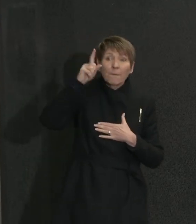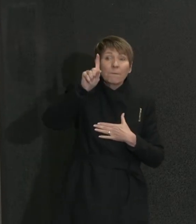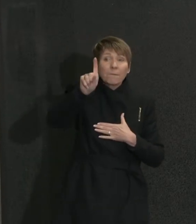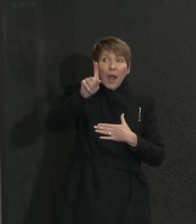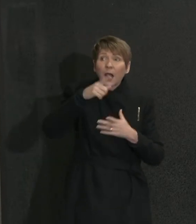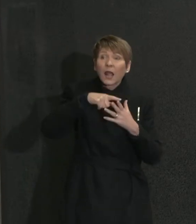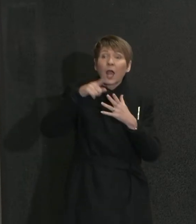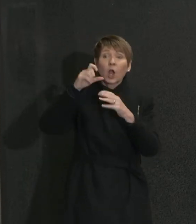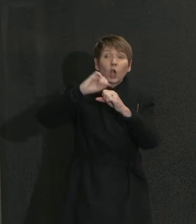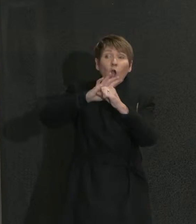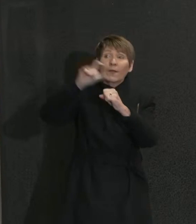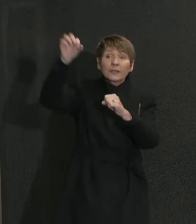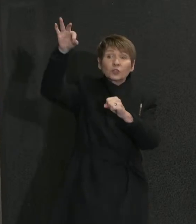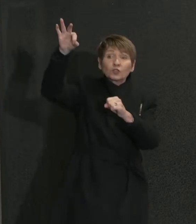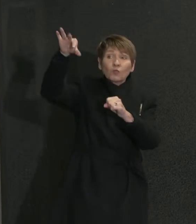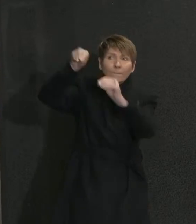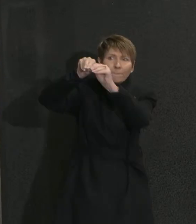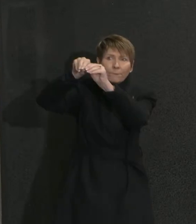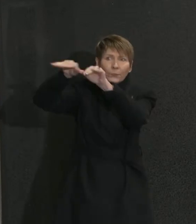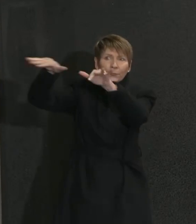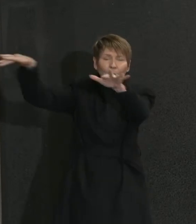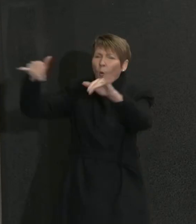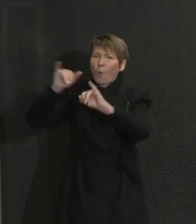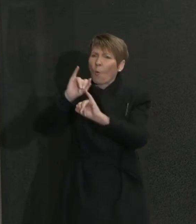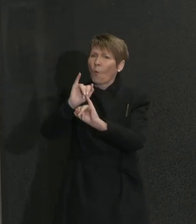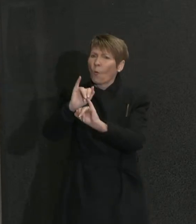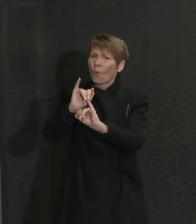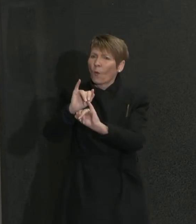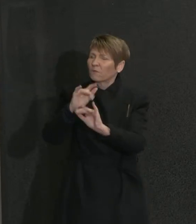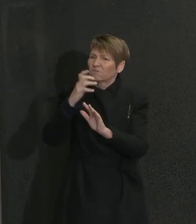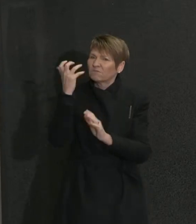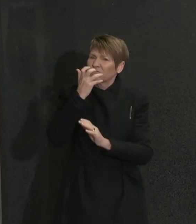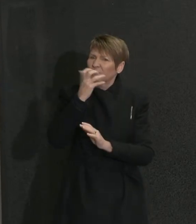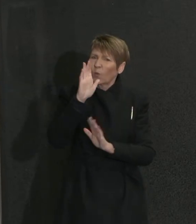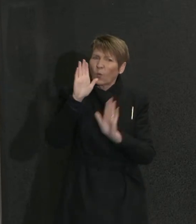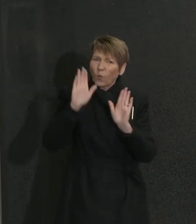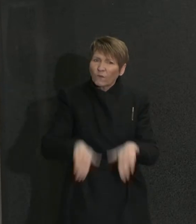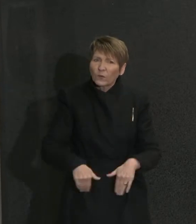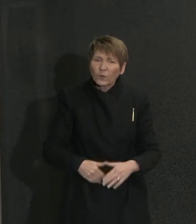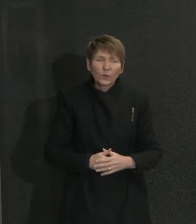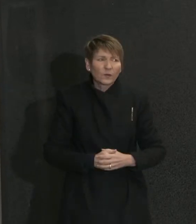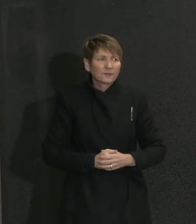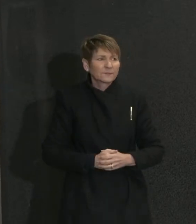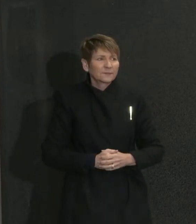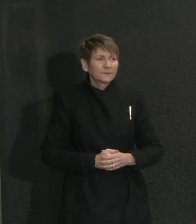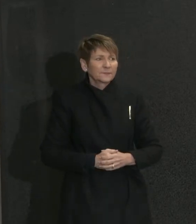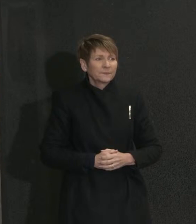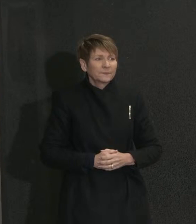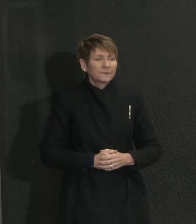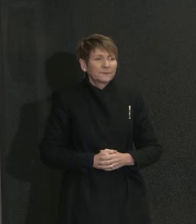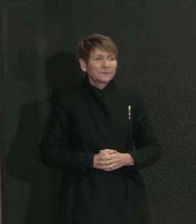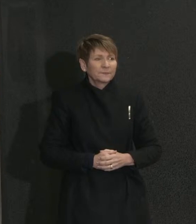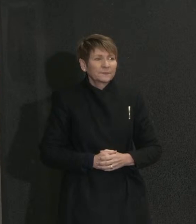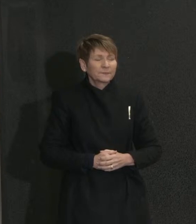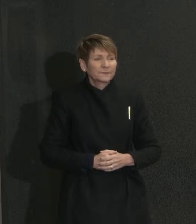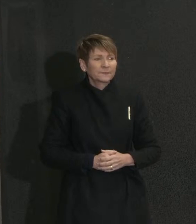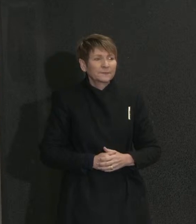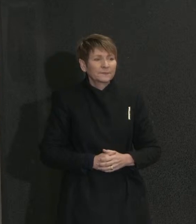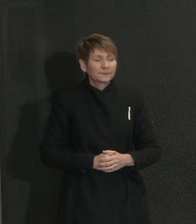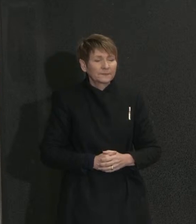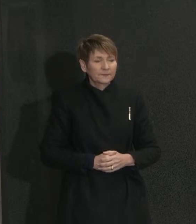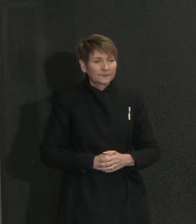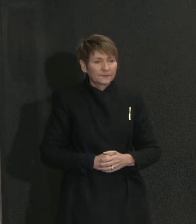you frustrated with the decisions that the New South Wales government made to wait and see early on with this outbreak, given that it's